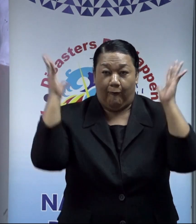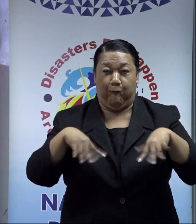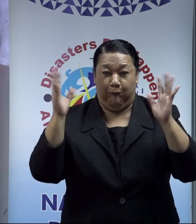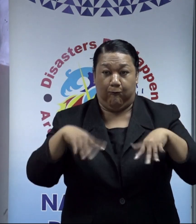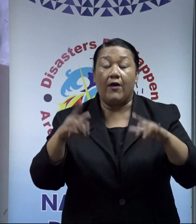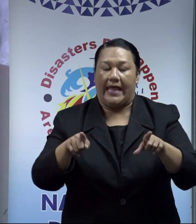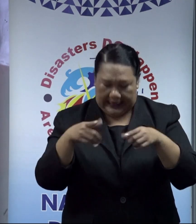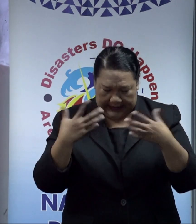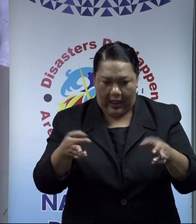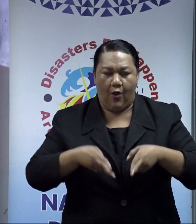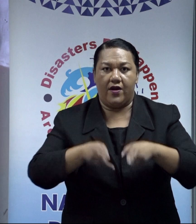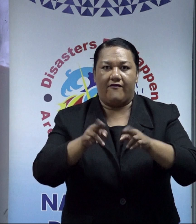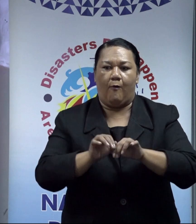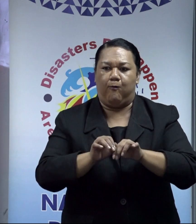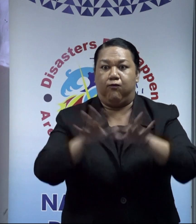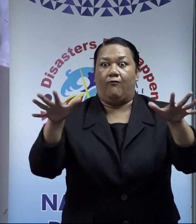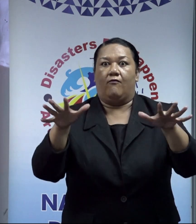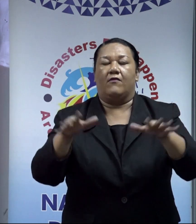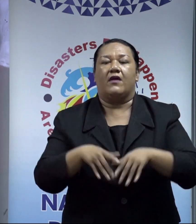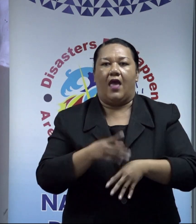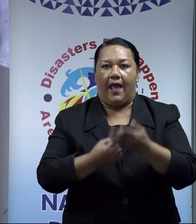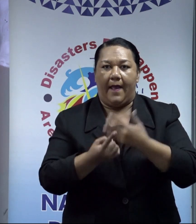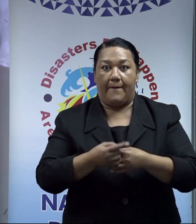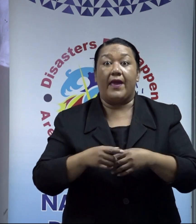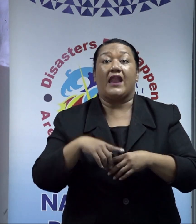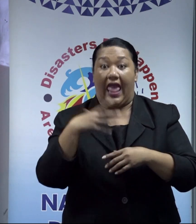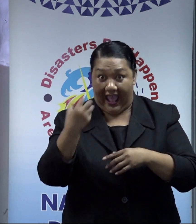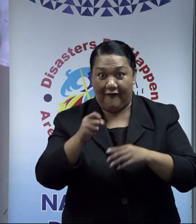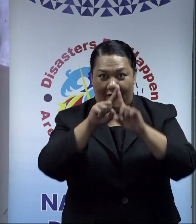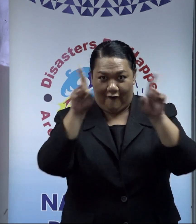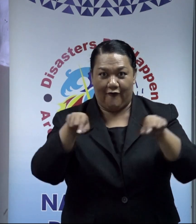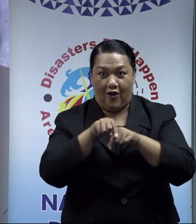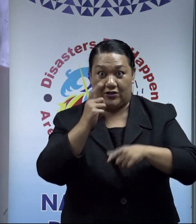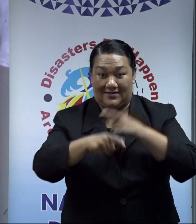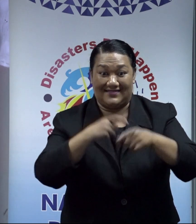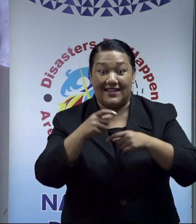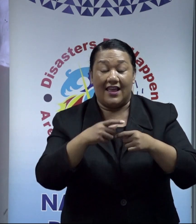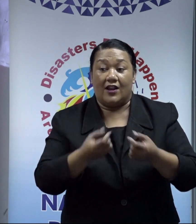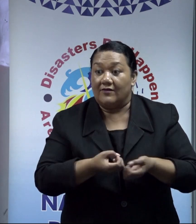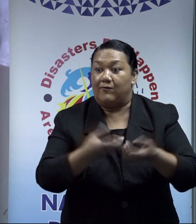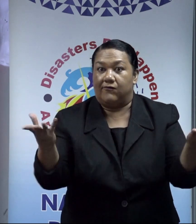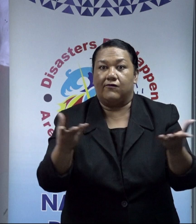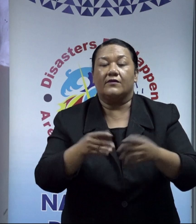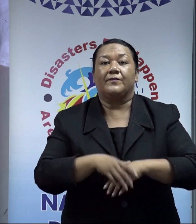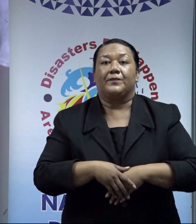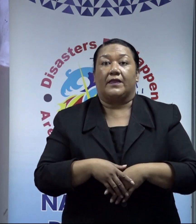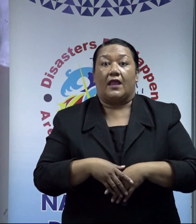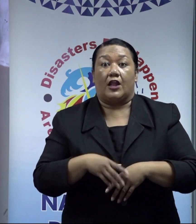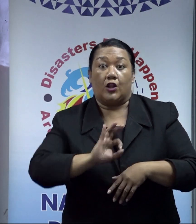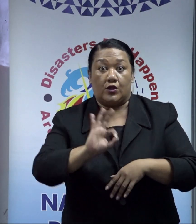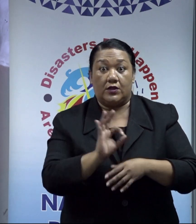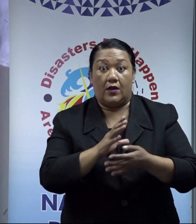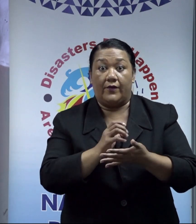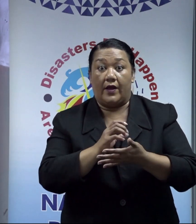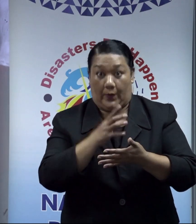already see that in the photos that have been circulating on social media. We can confirm that rivers that have already burst its banks